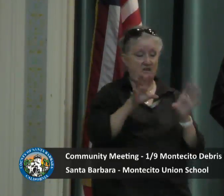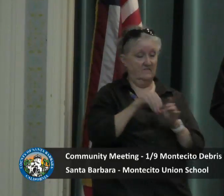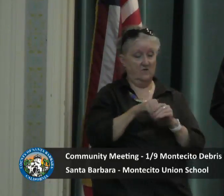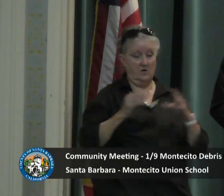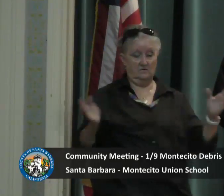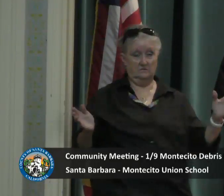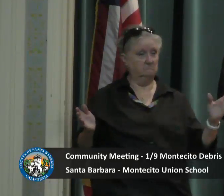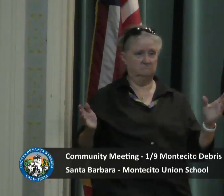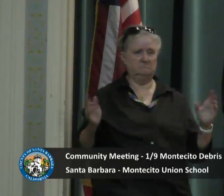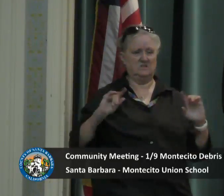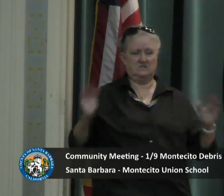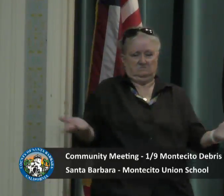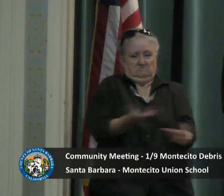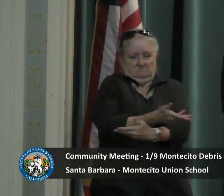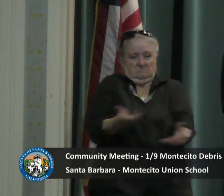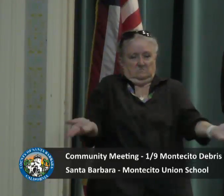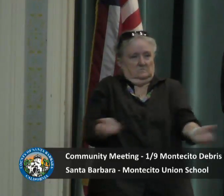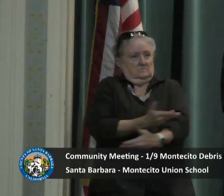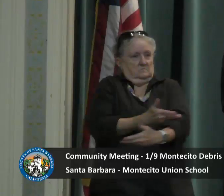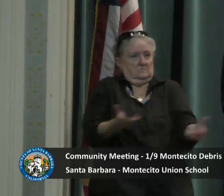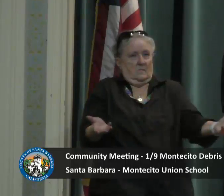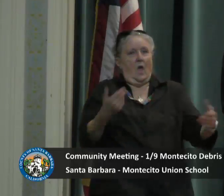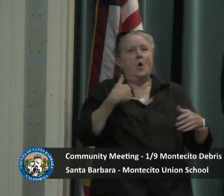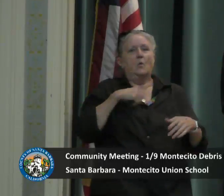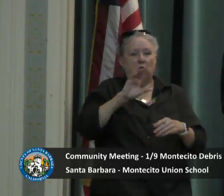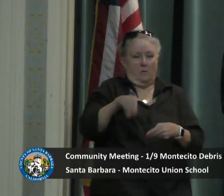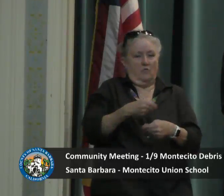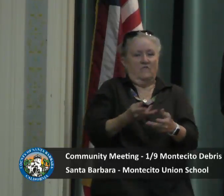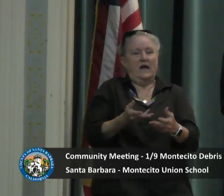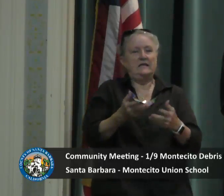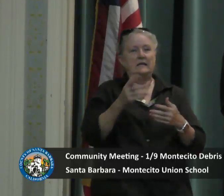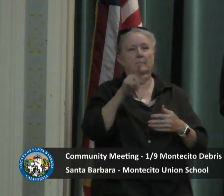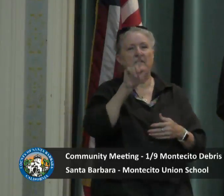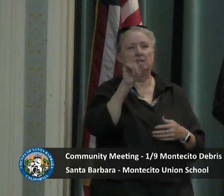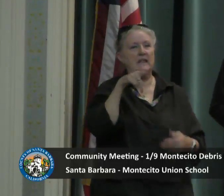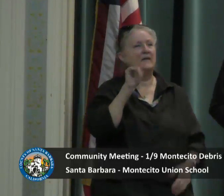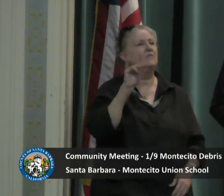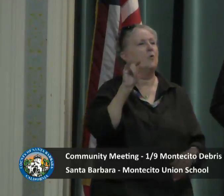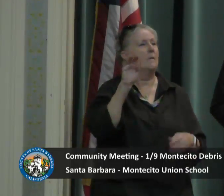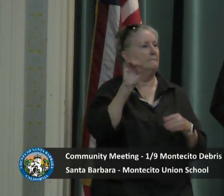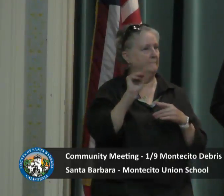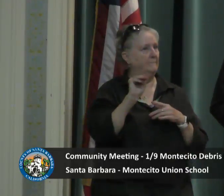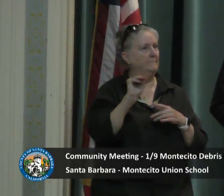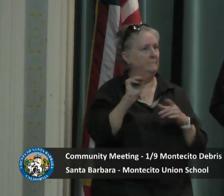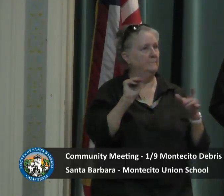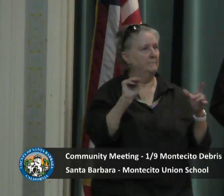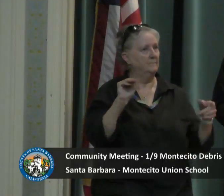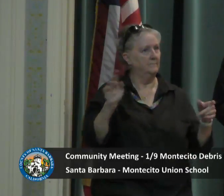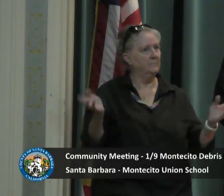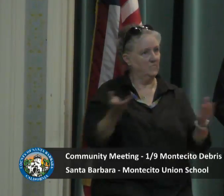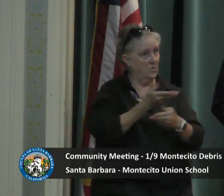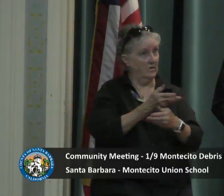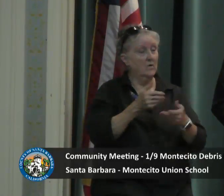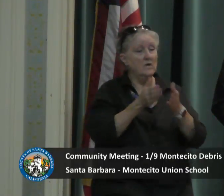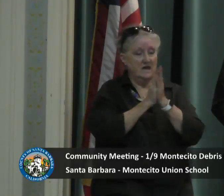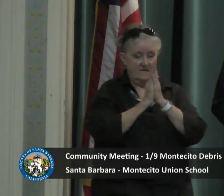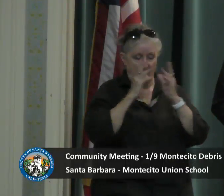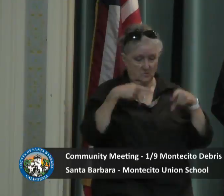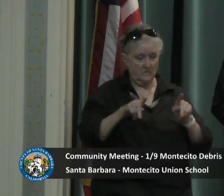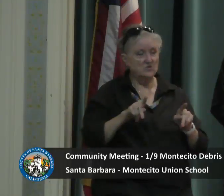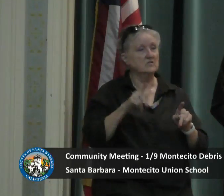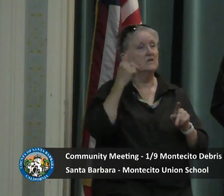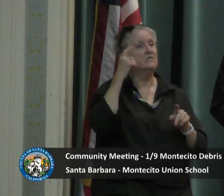This is a market-driven process. We are merely providing the platform for it. We have asked permission from the